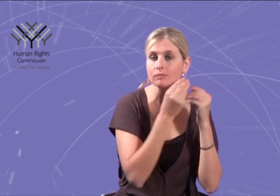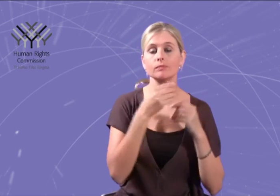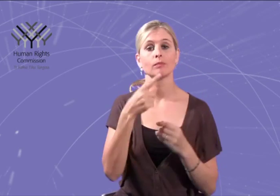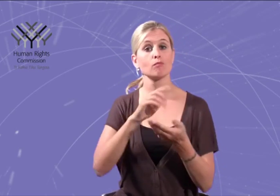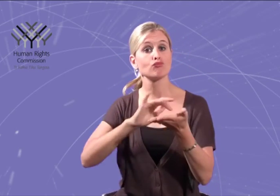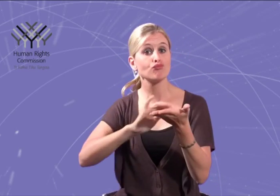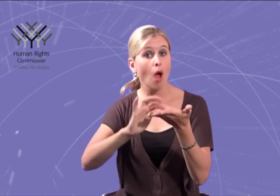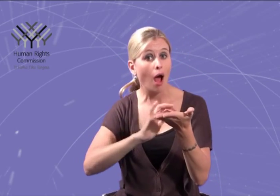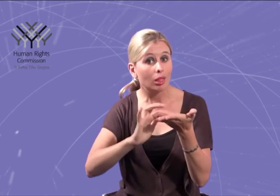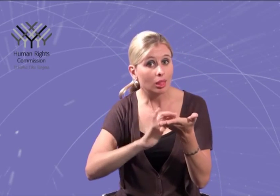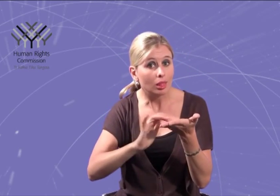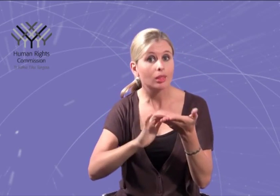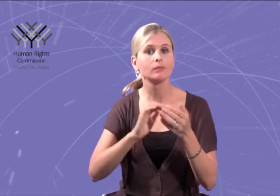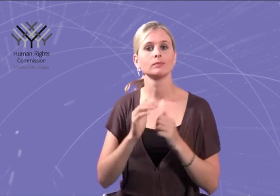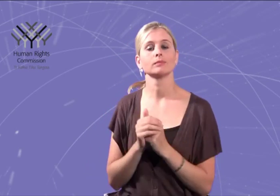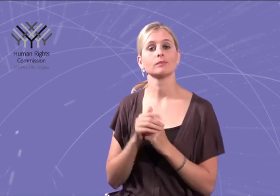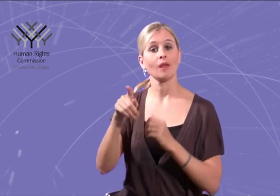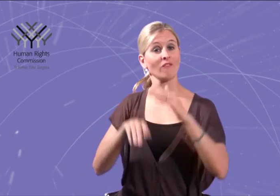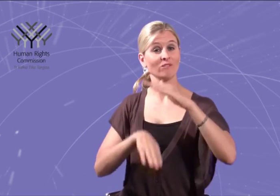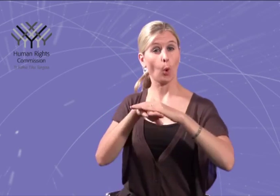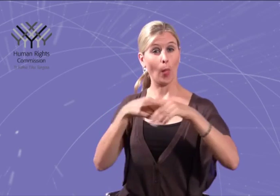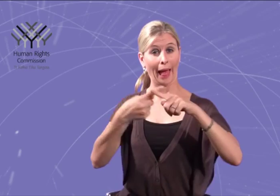in Braille, full English,